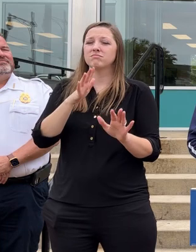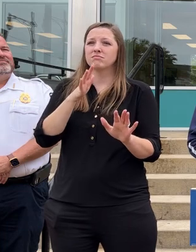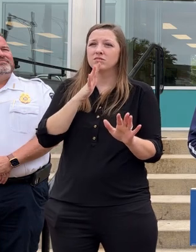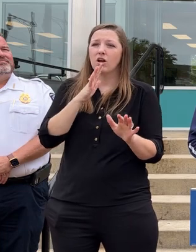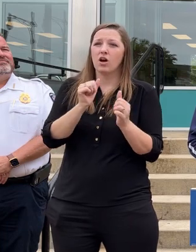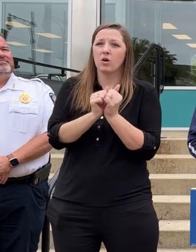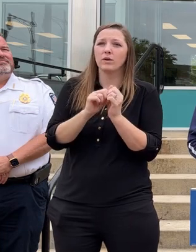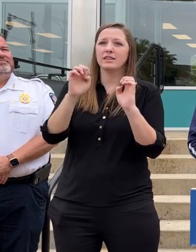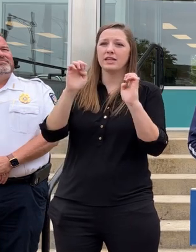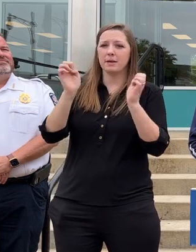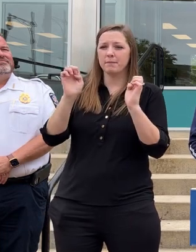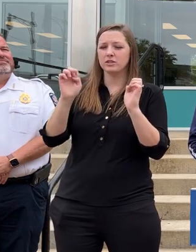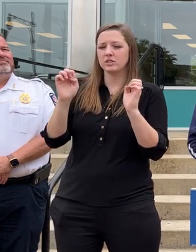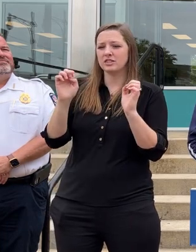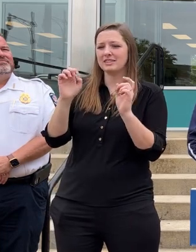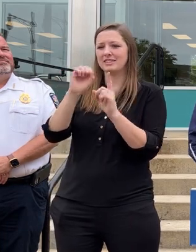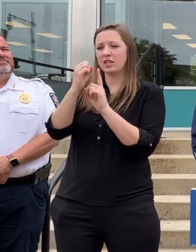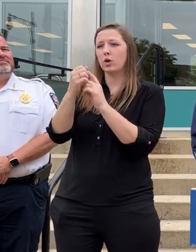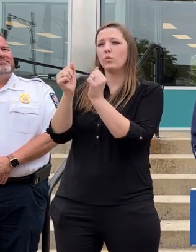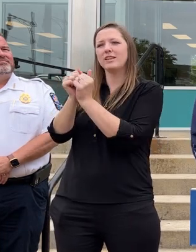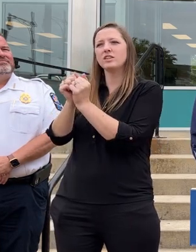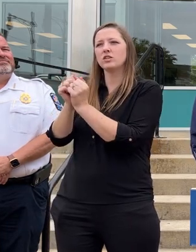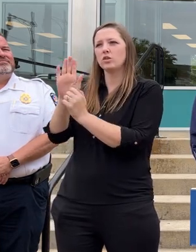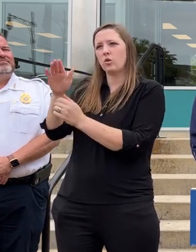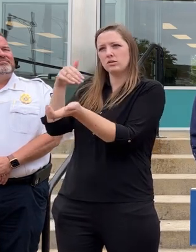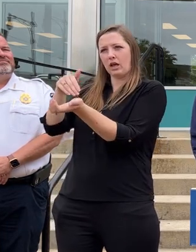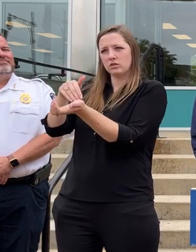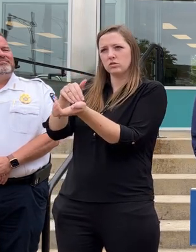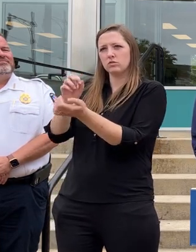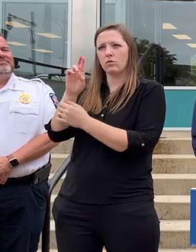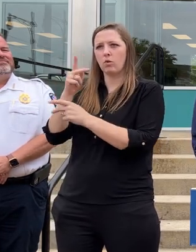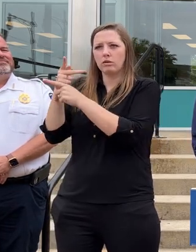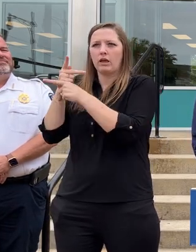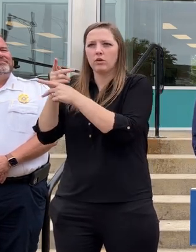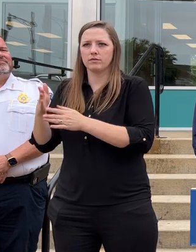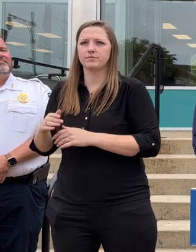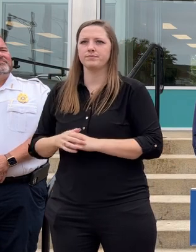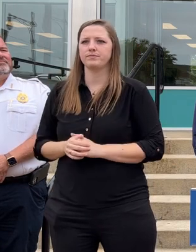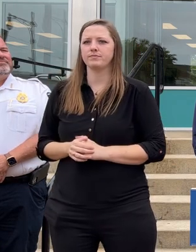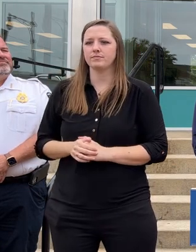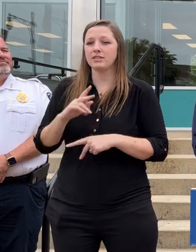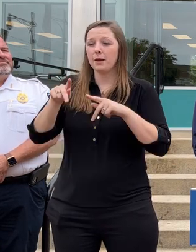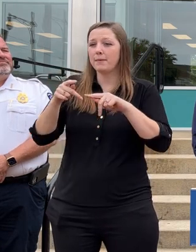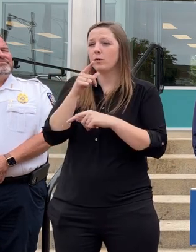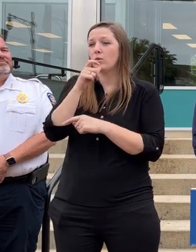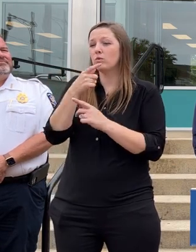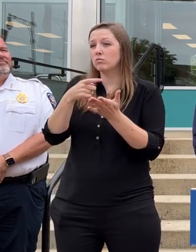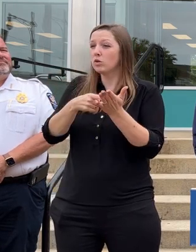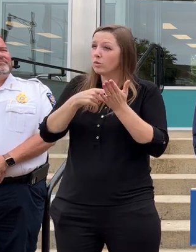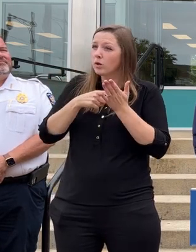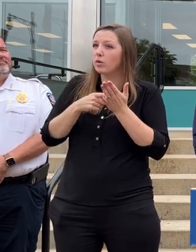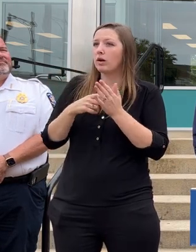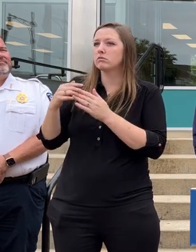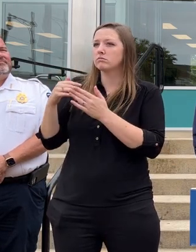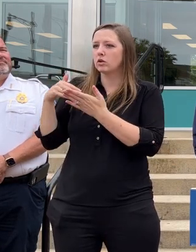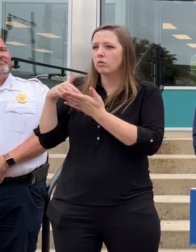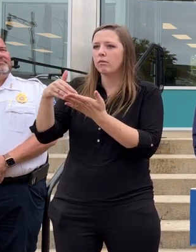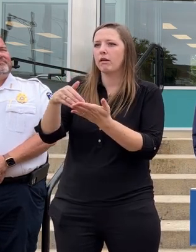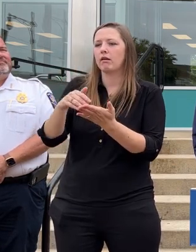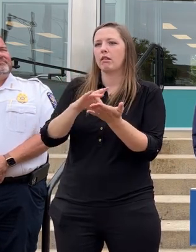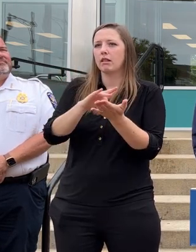emergency scenarios with your doctor or caregiver. So for people who require a regular medication, such as people with